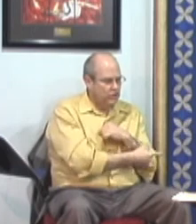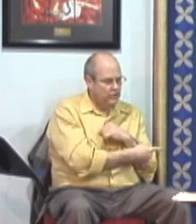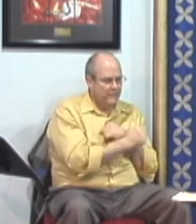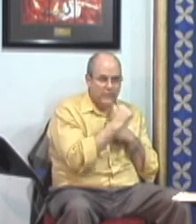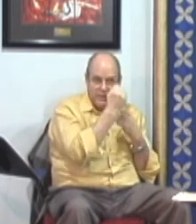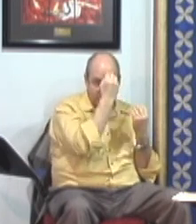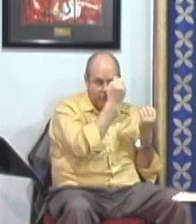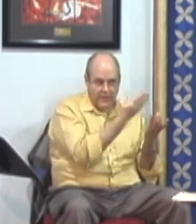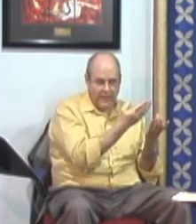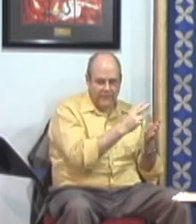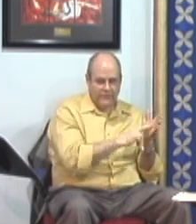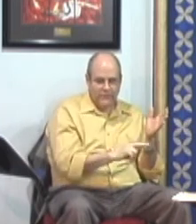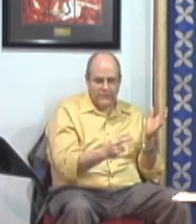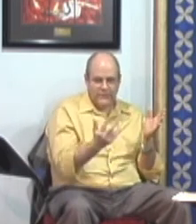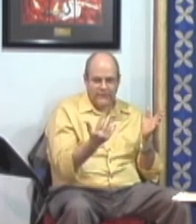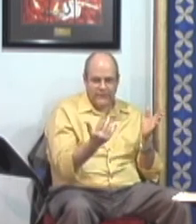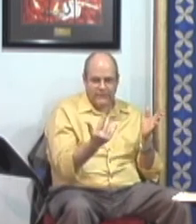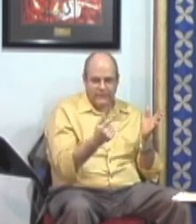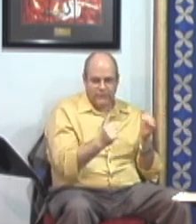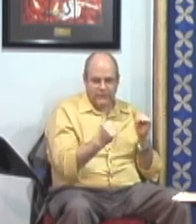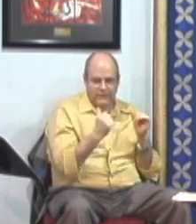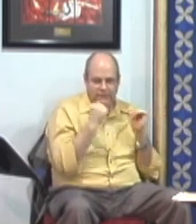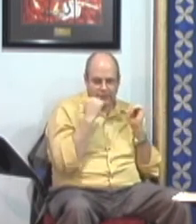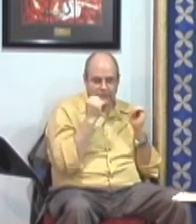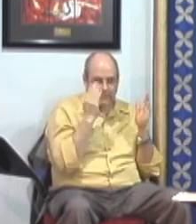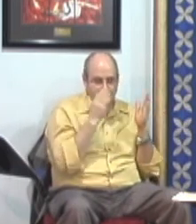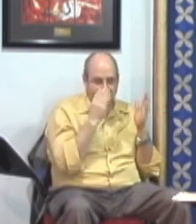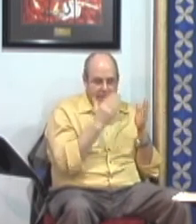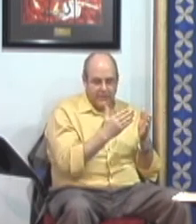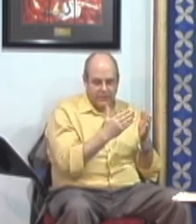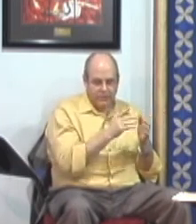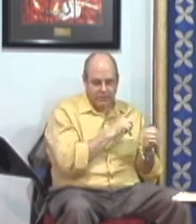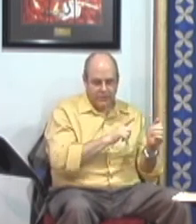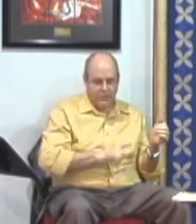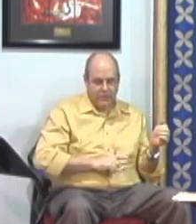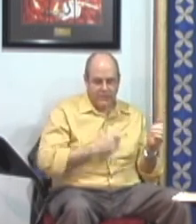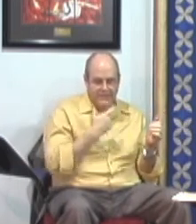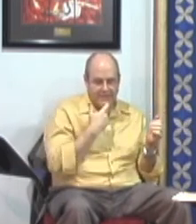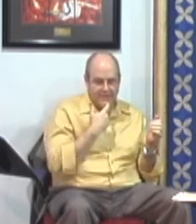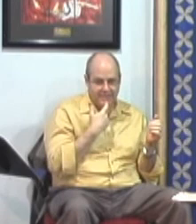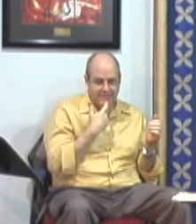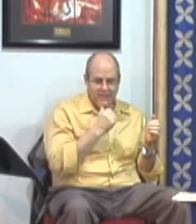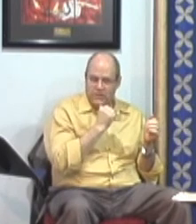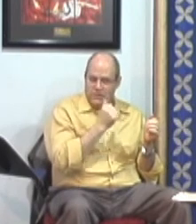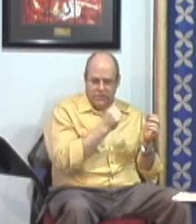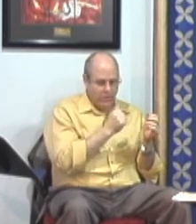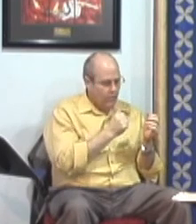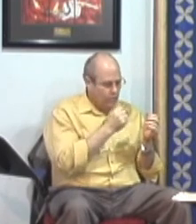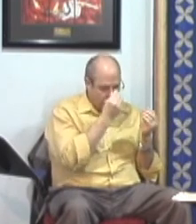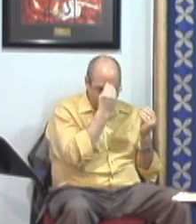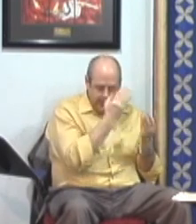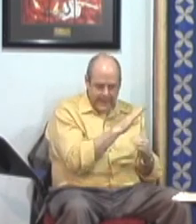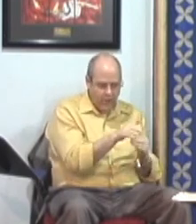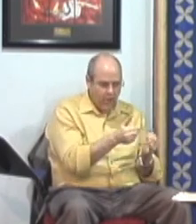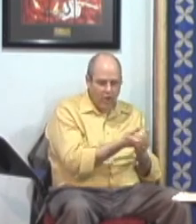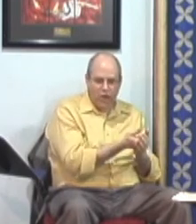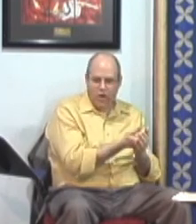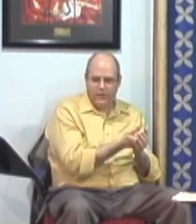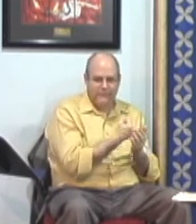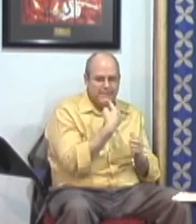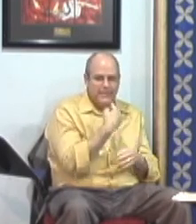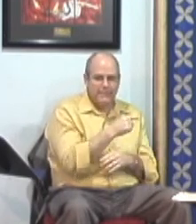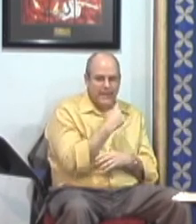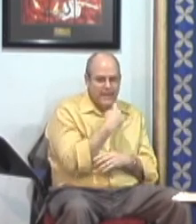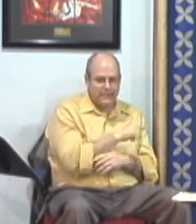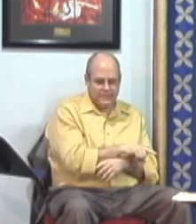And in verse 15, it says, but if you refuse to pay attention to what Adonai your God says, and do not observe and obey all his mitzvot or